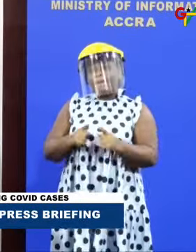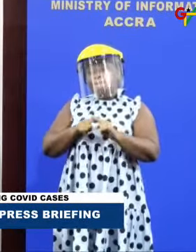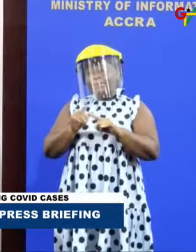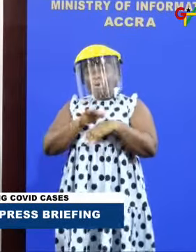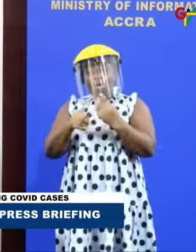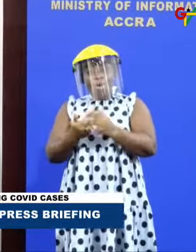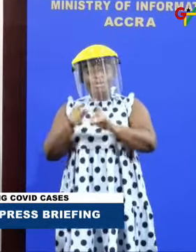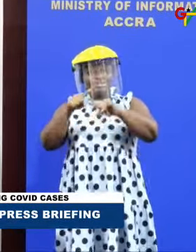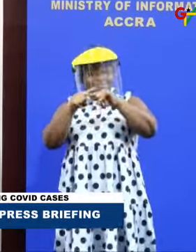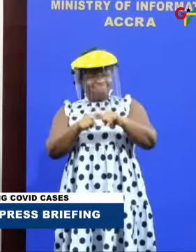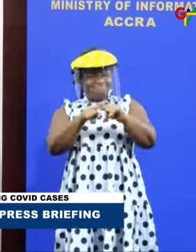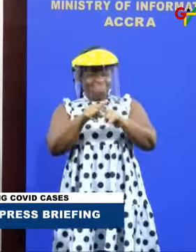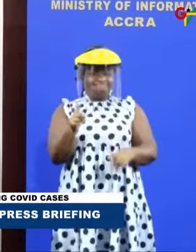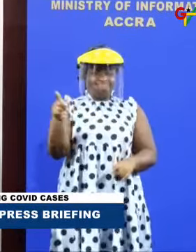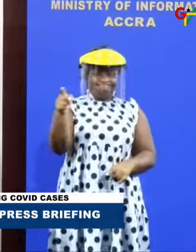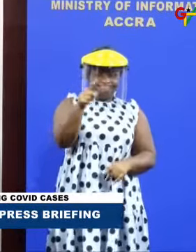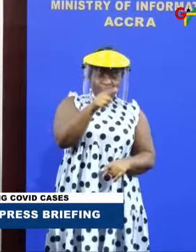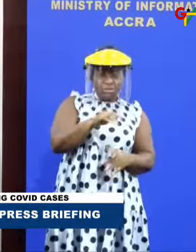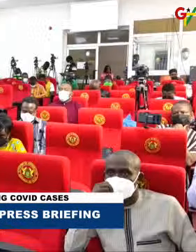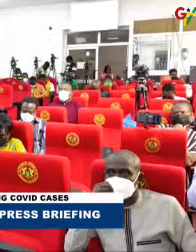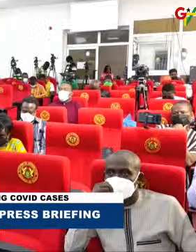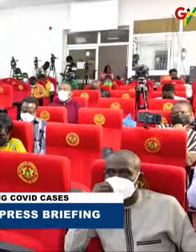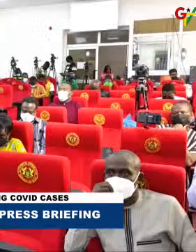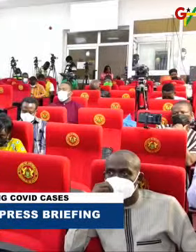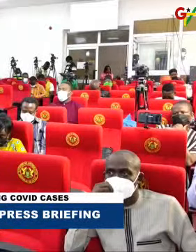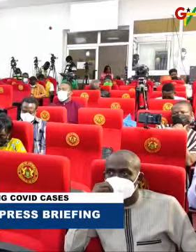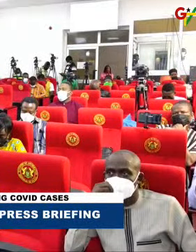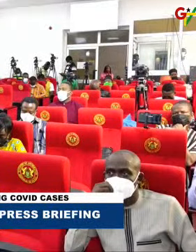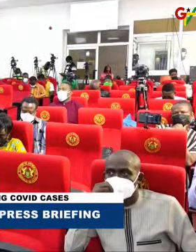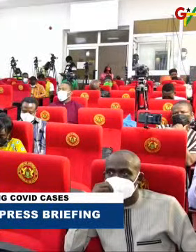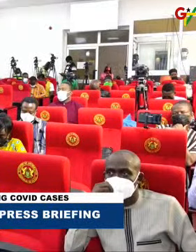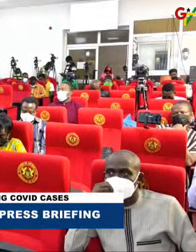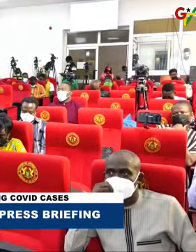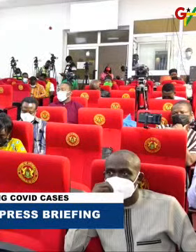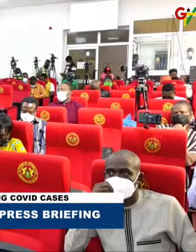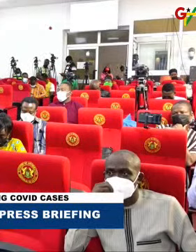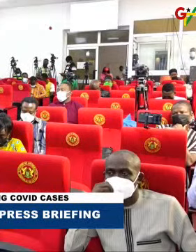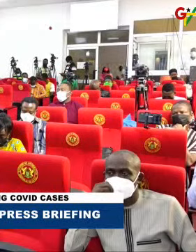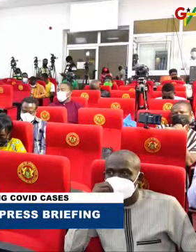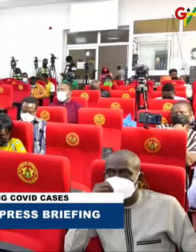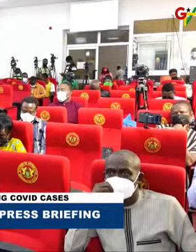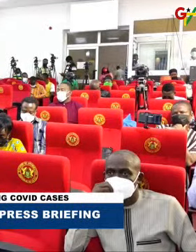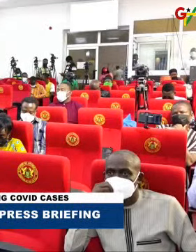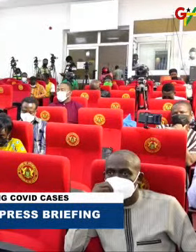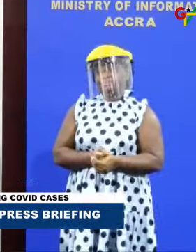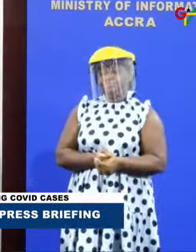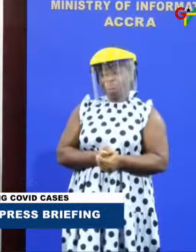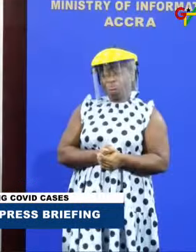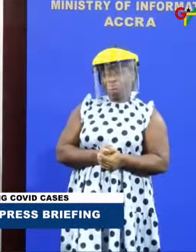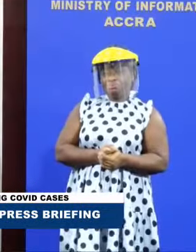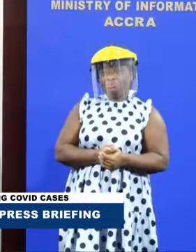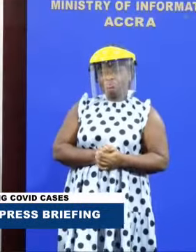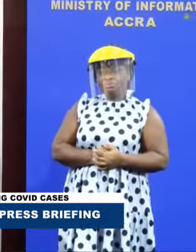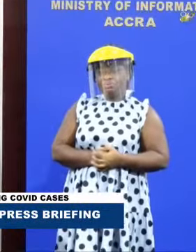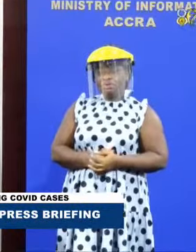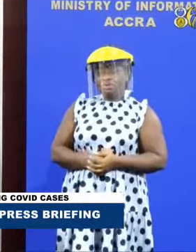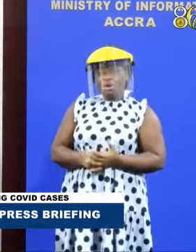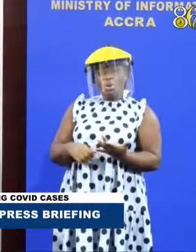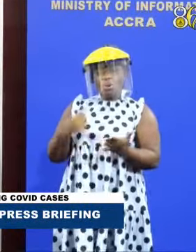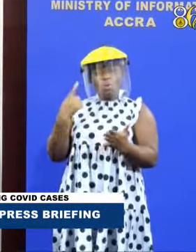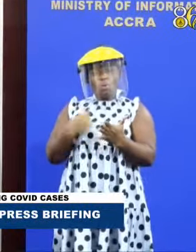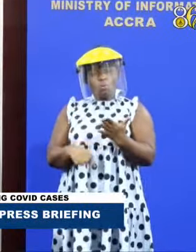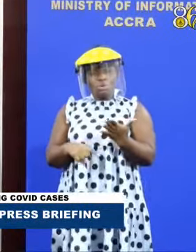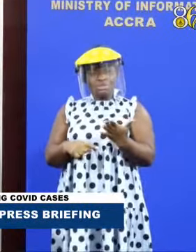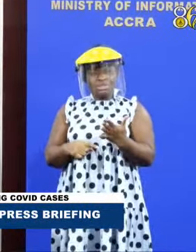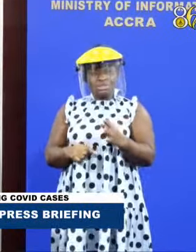on all of us, including how the media here that will help us to look at that. So what are the